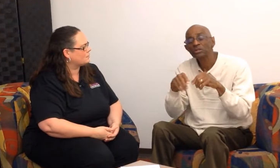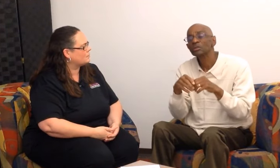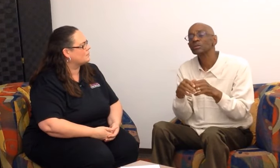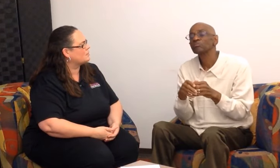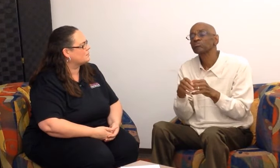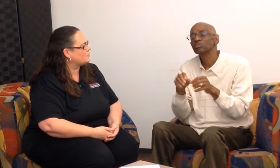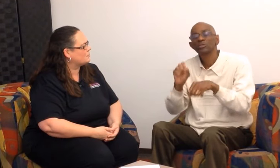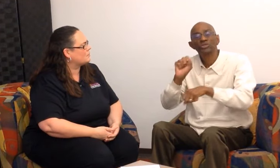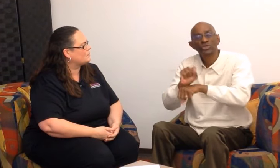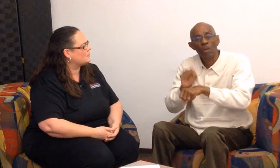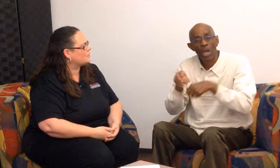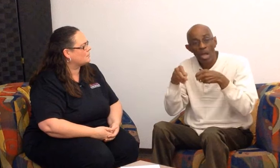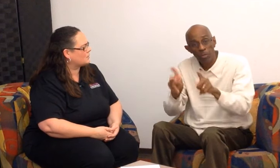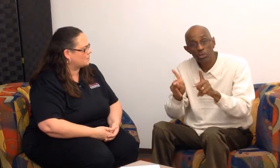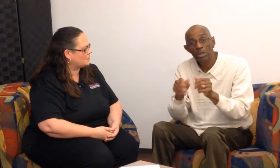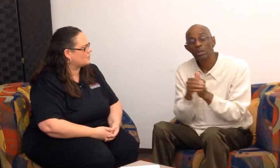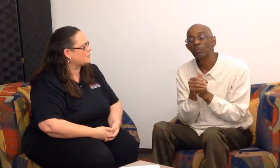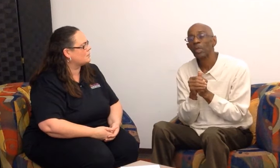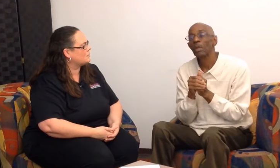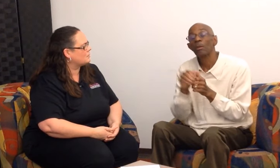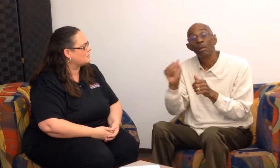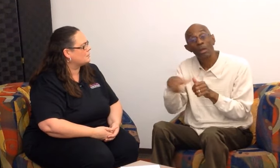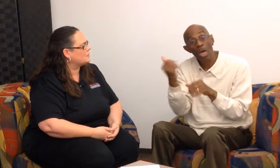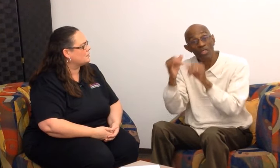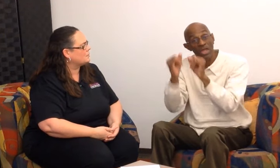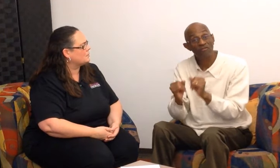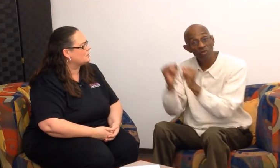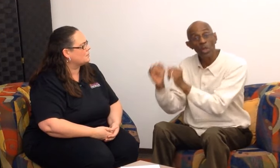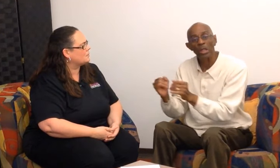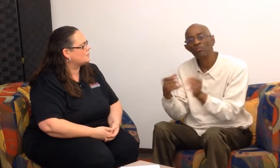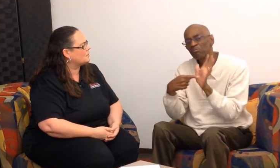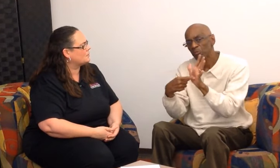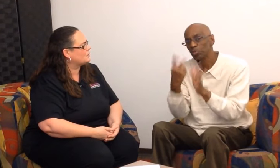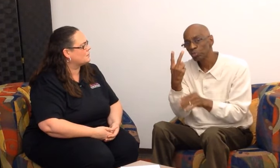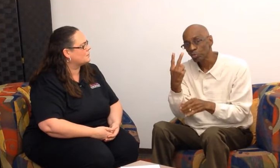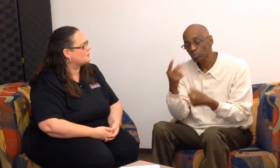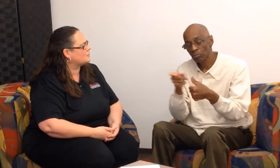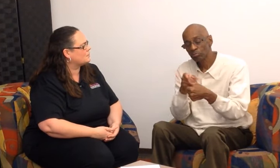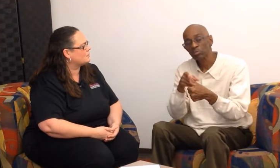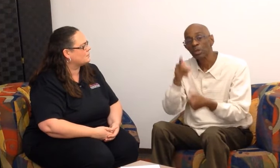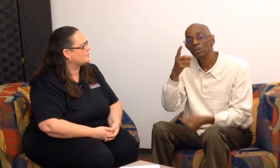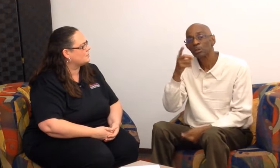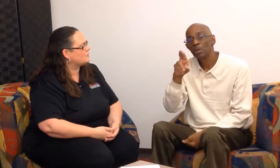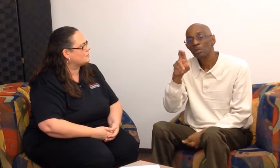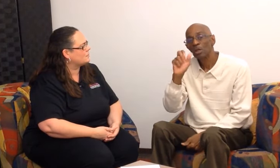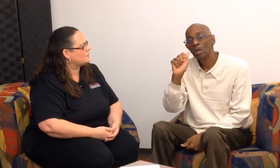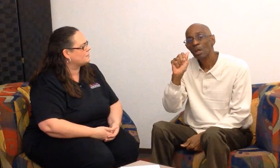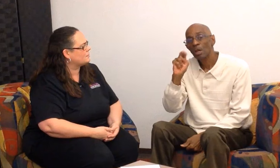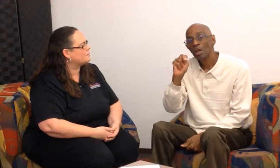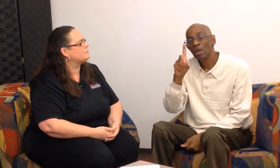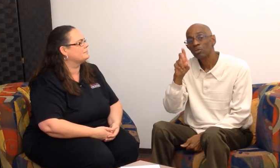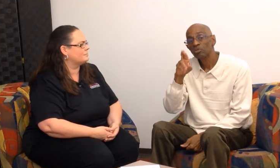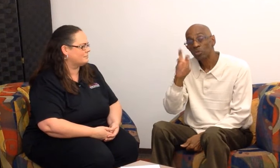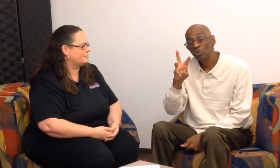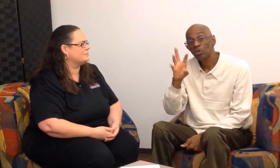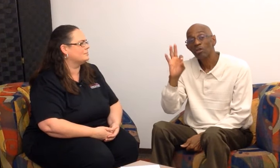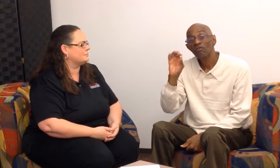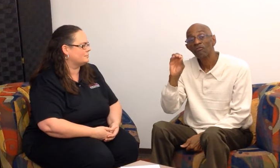people providing advocacy, education, and job opportunities. I'll give you two examples of